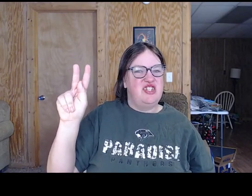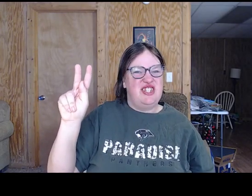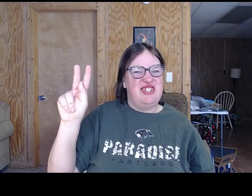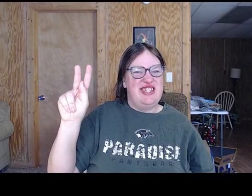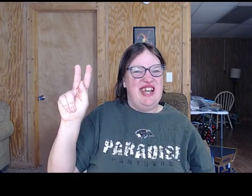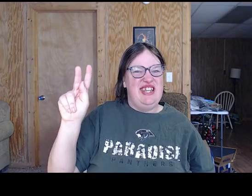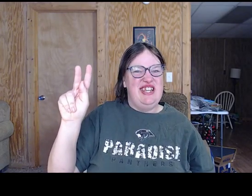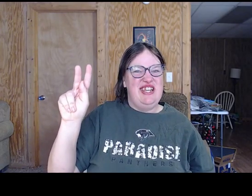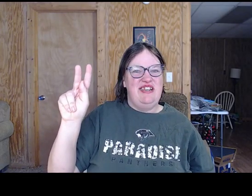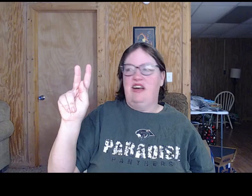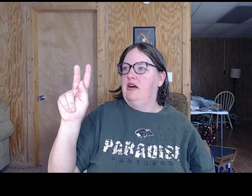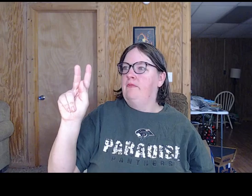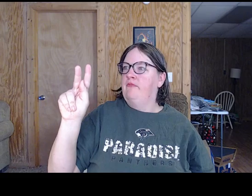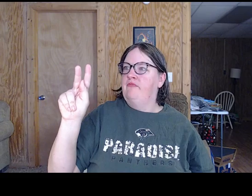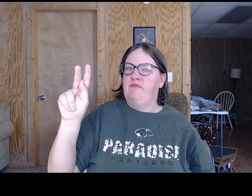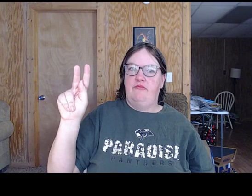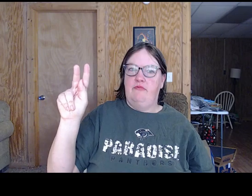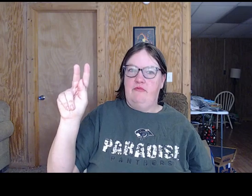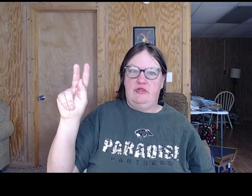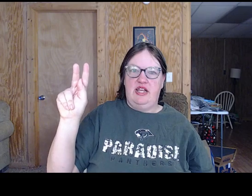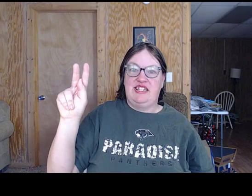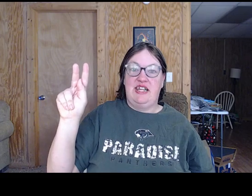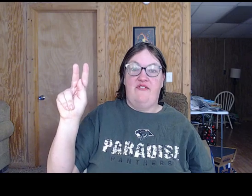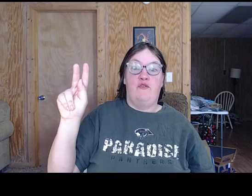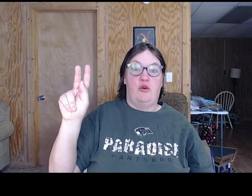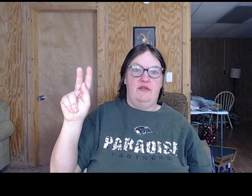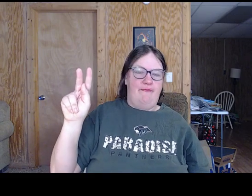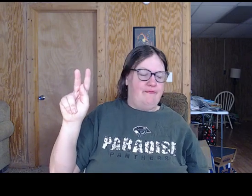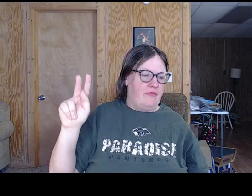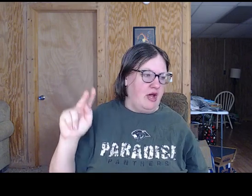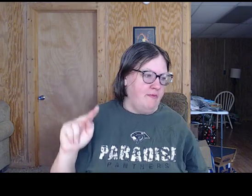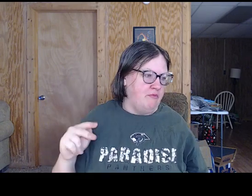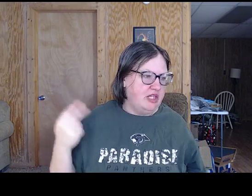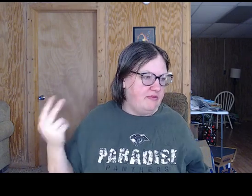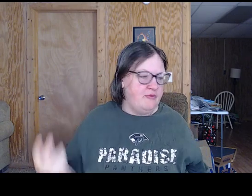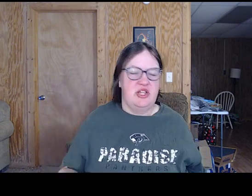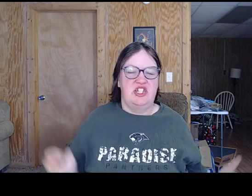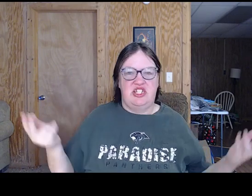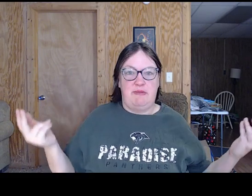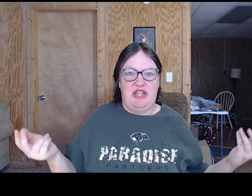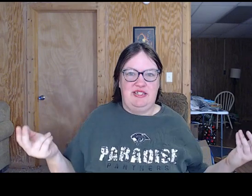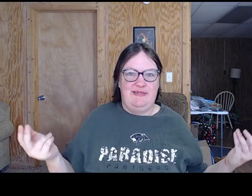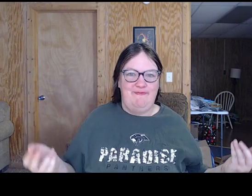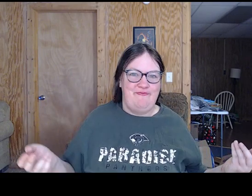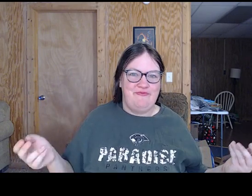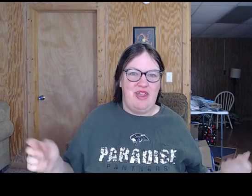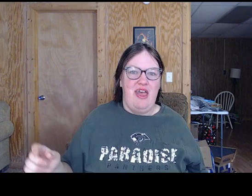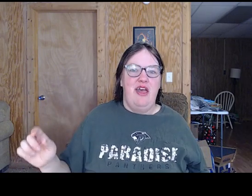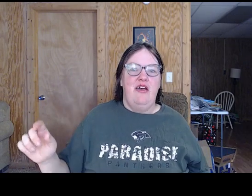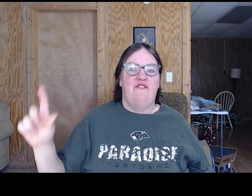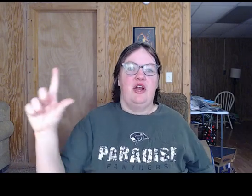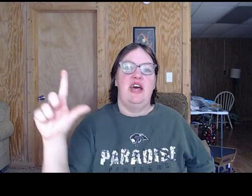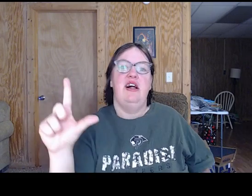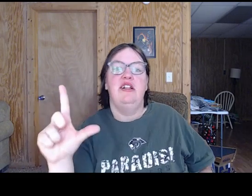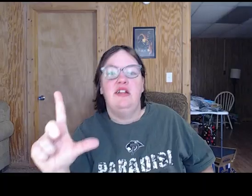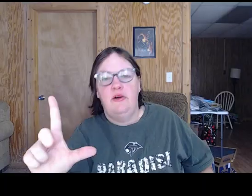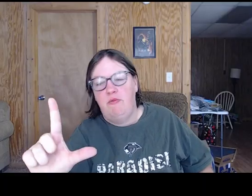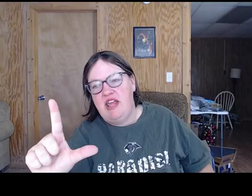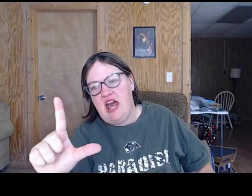just slightly extended forward, but it really just depends. For L, we